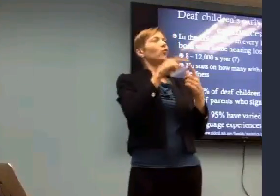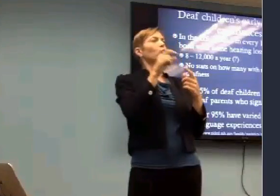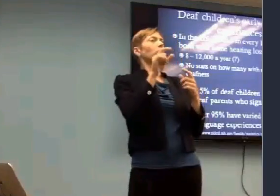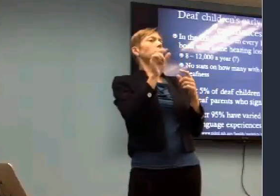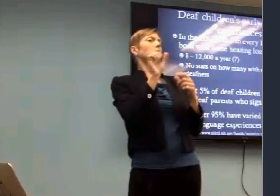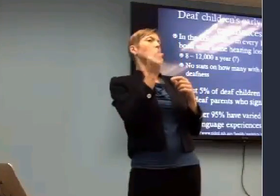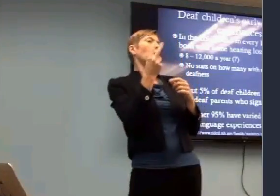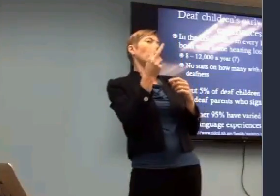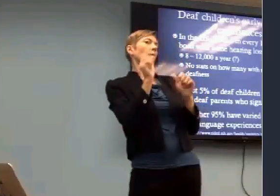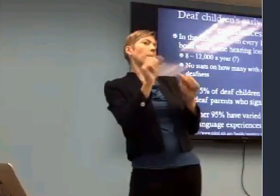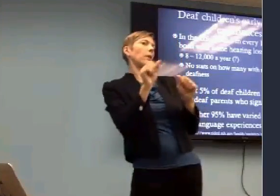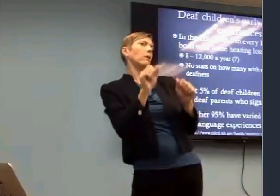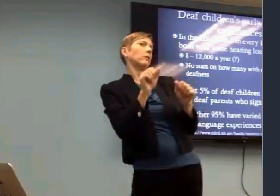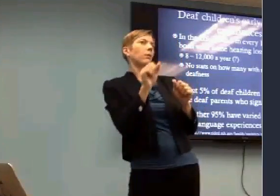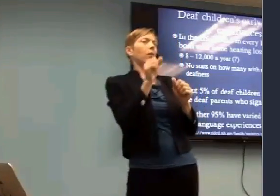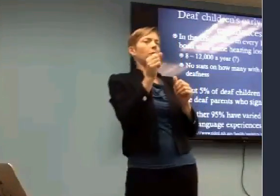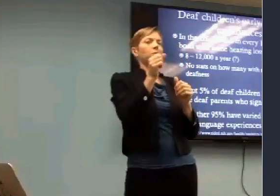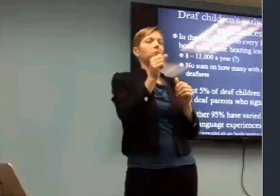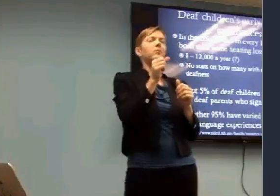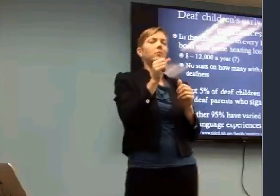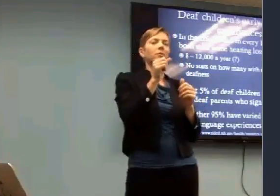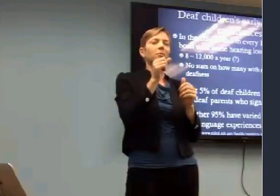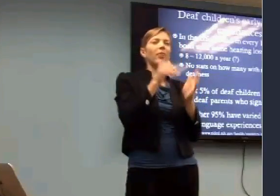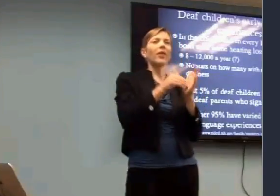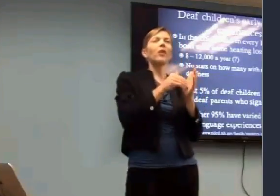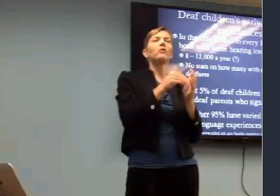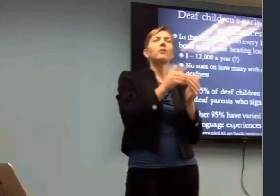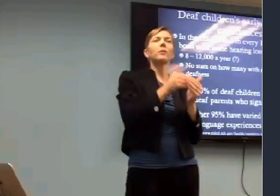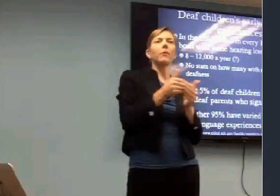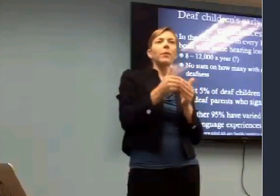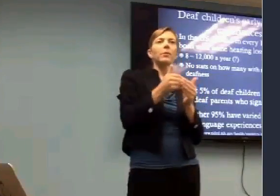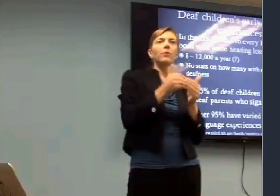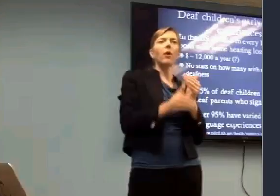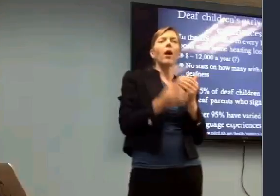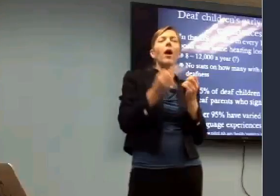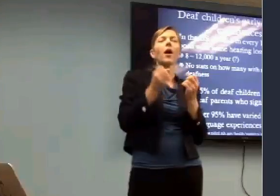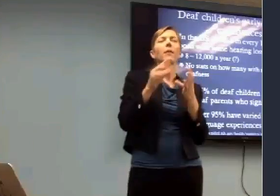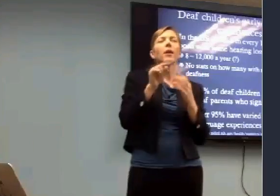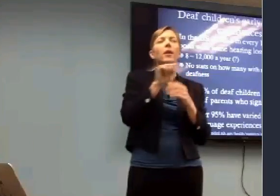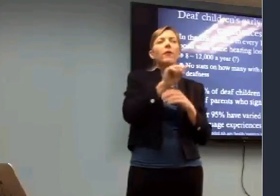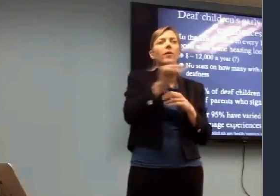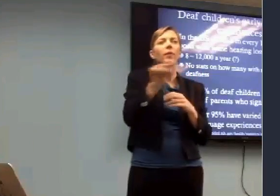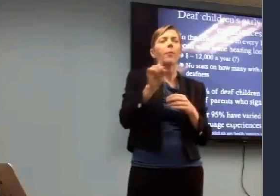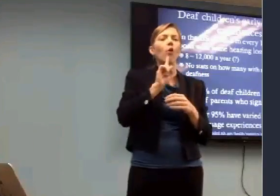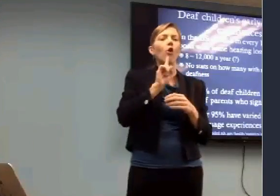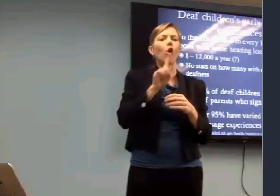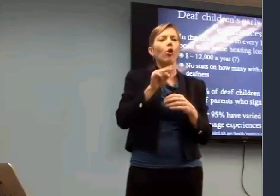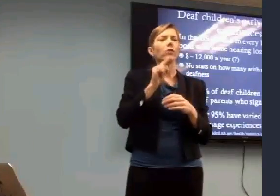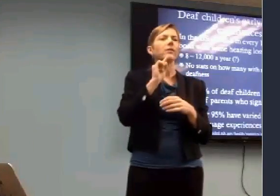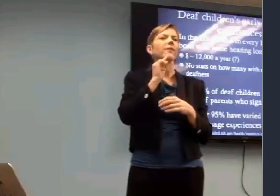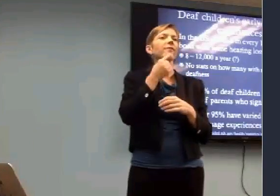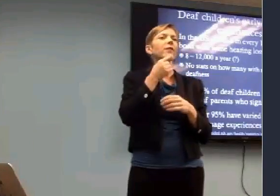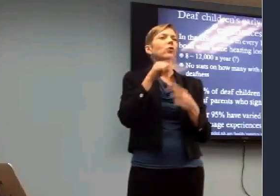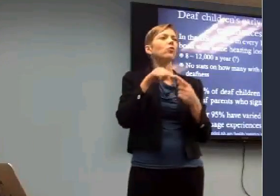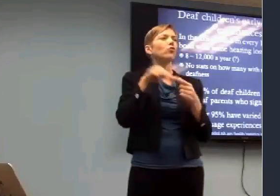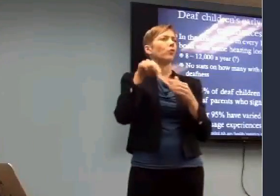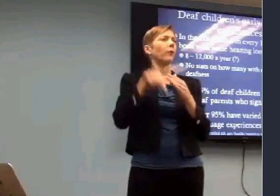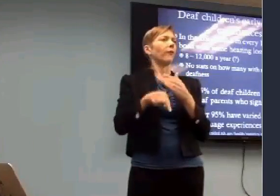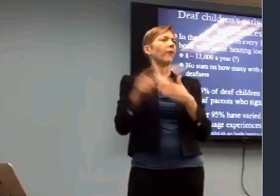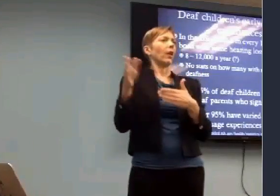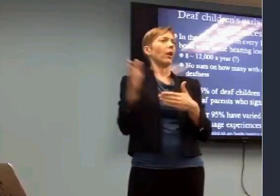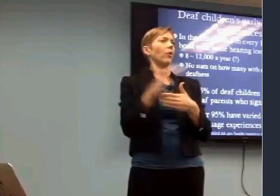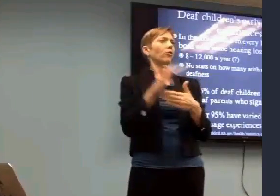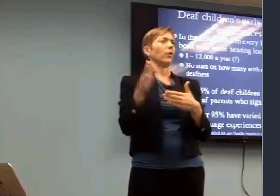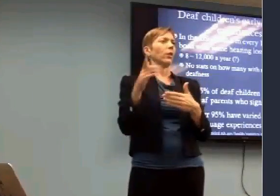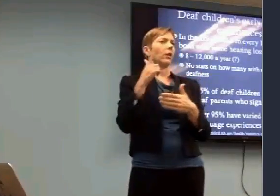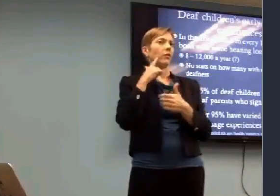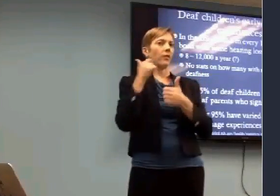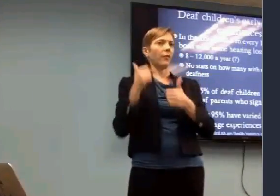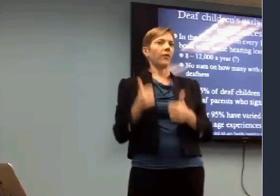A specific statistic about that 8 to 12,000 potential babies born with hearing loss,